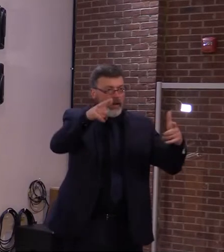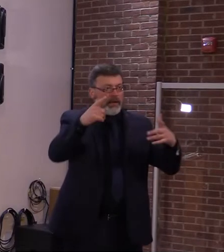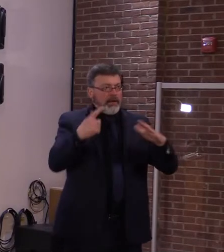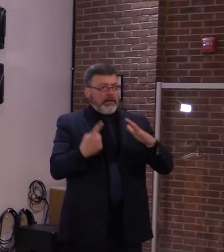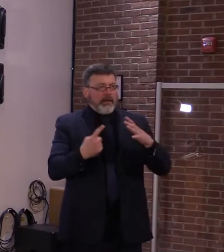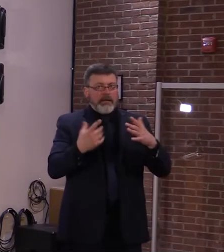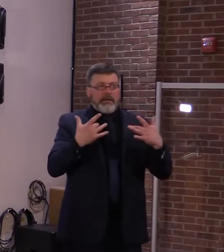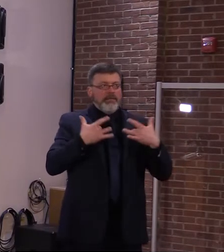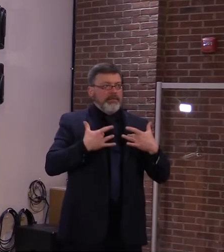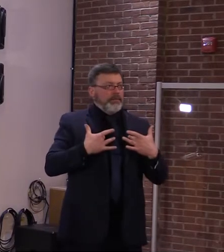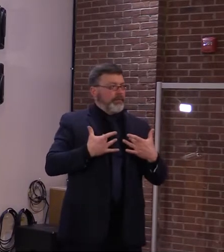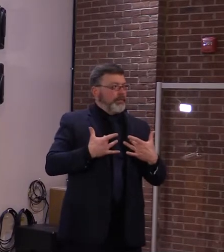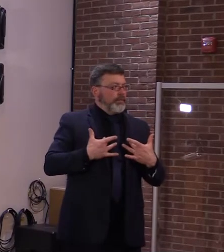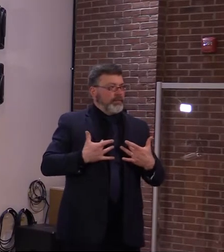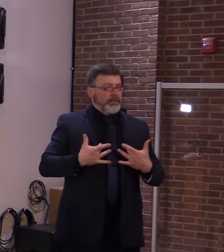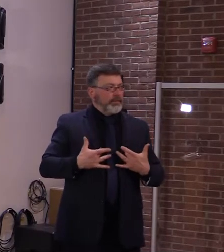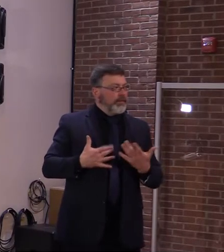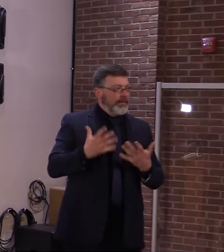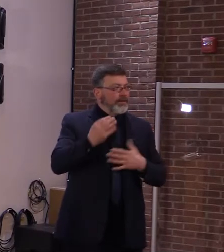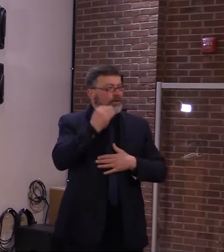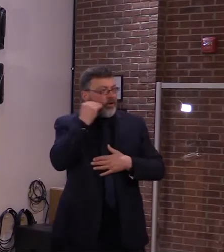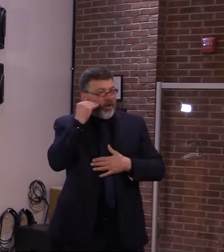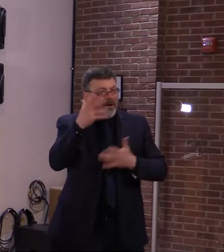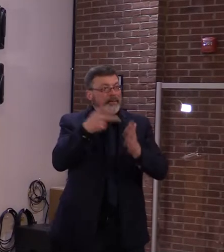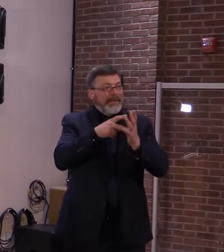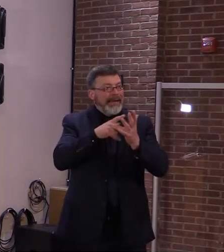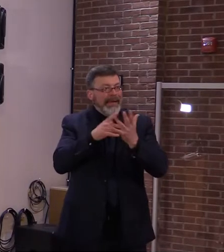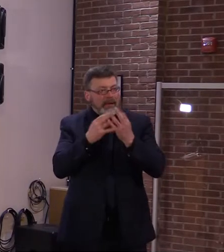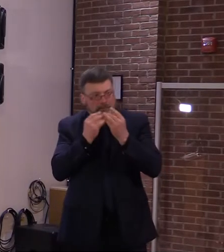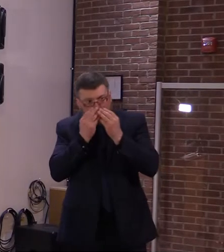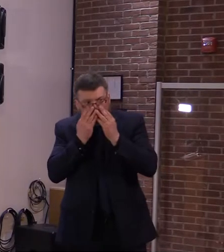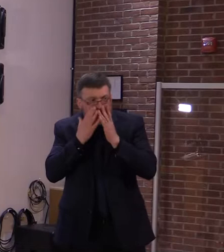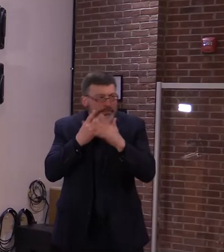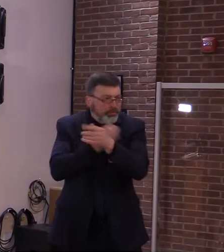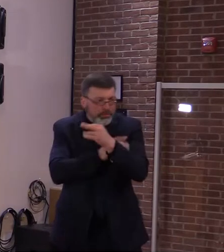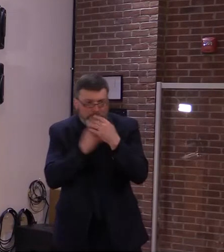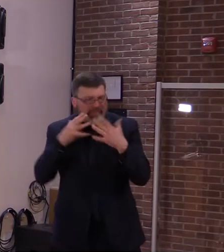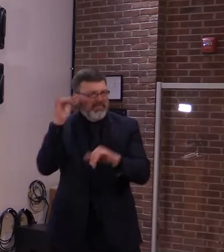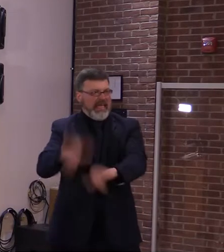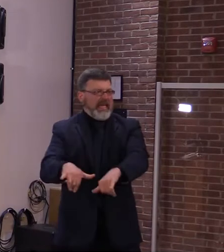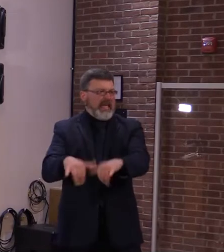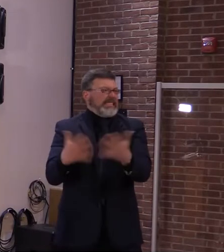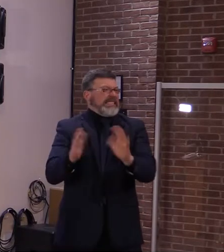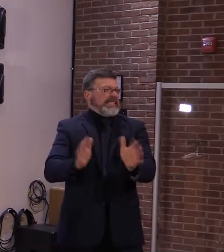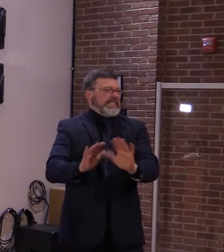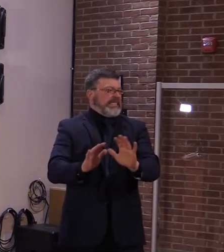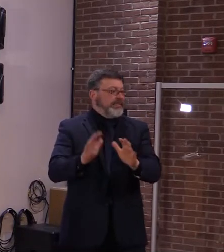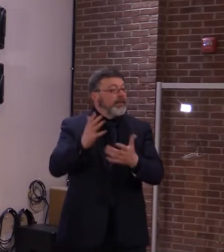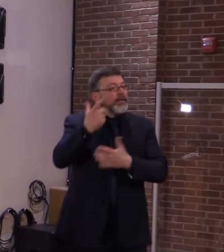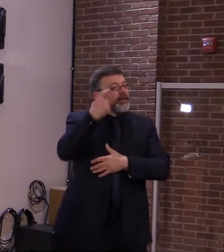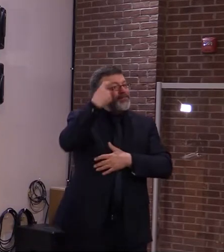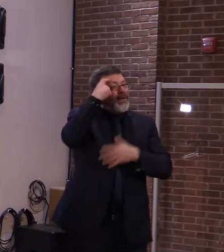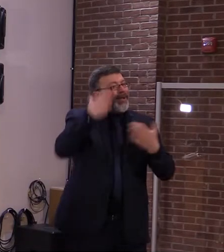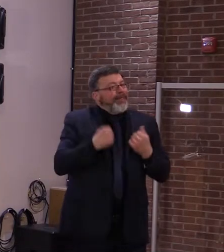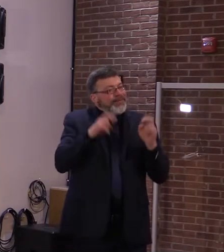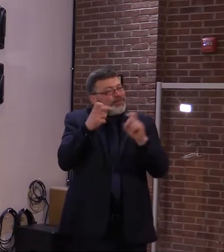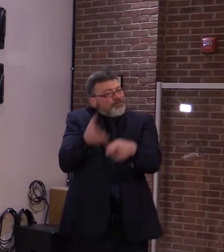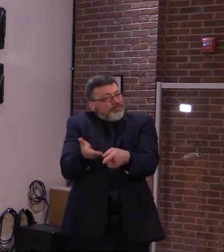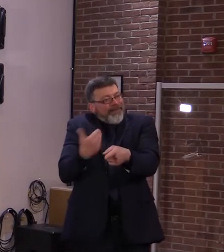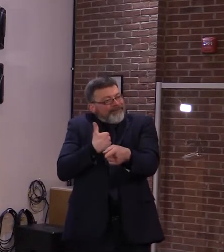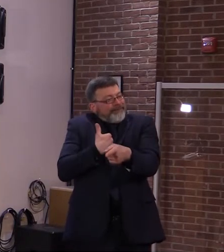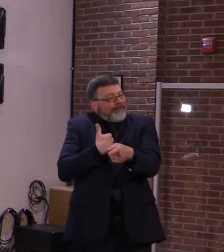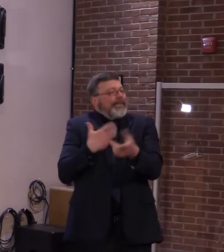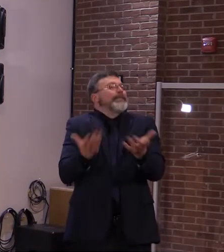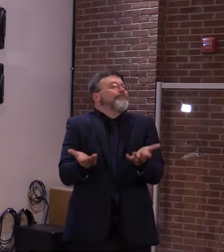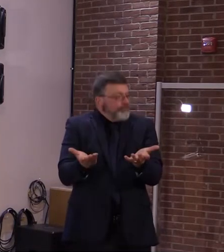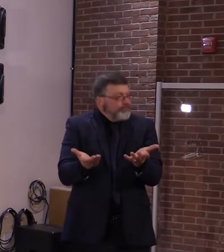mental and emotional pressures that contribute to their disease. So I want to remind everyone, in a spirit of prevention, that